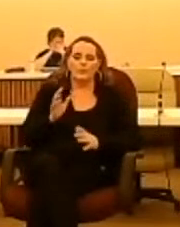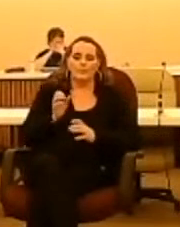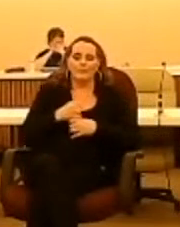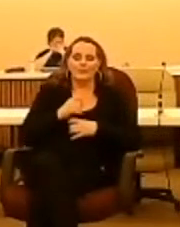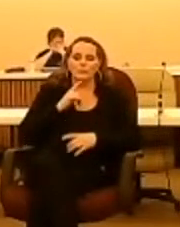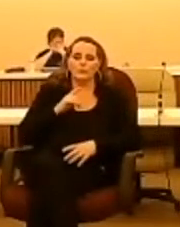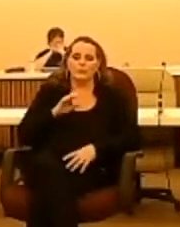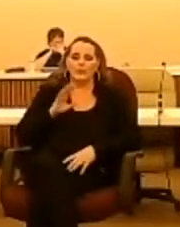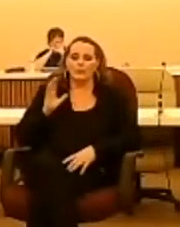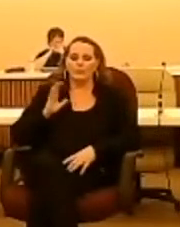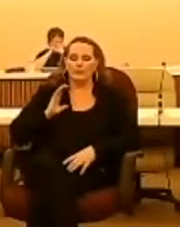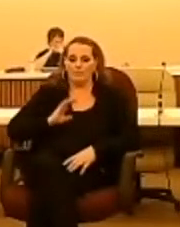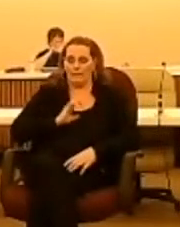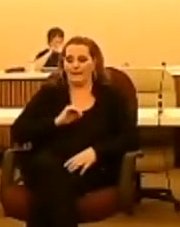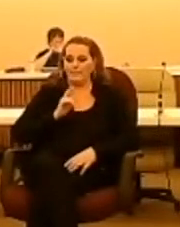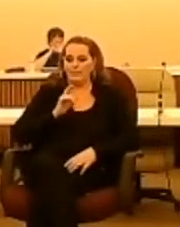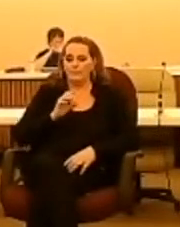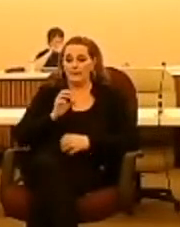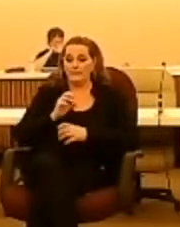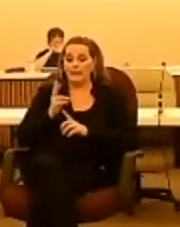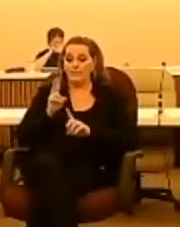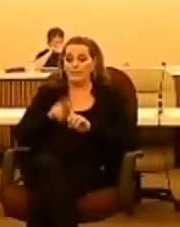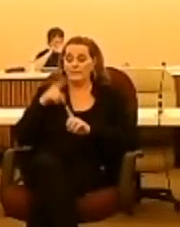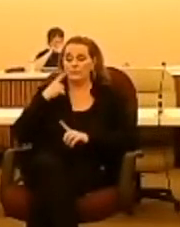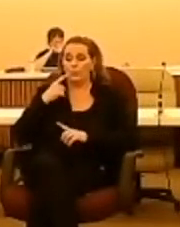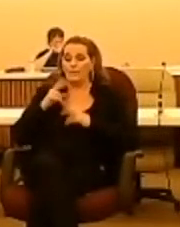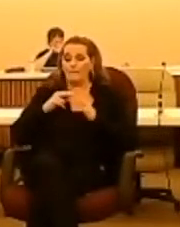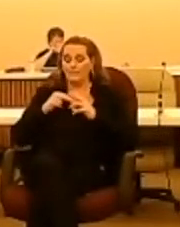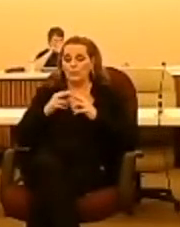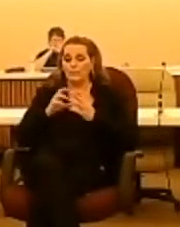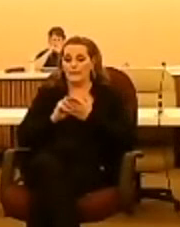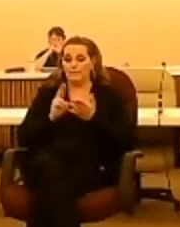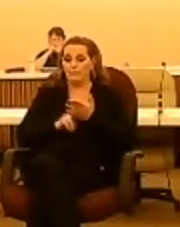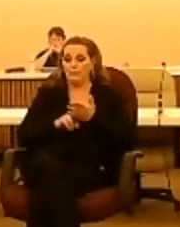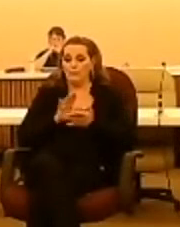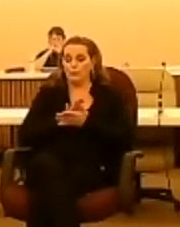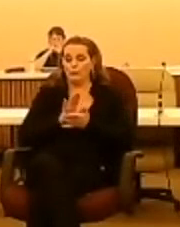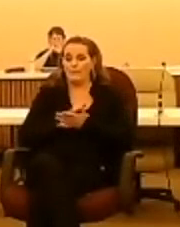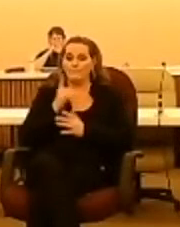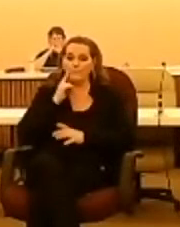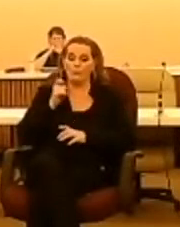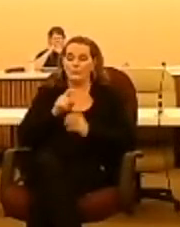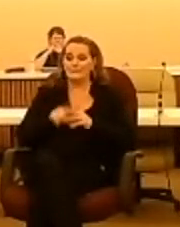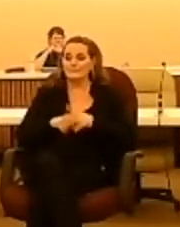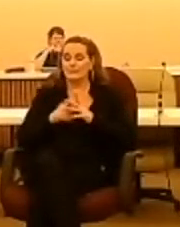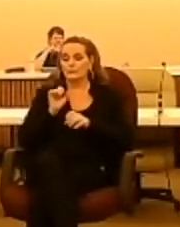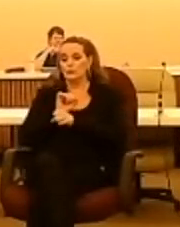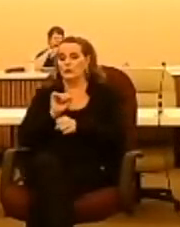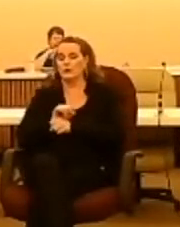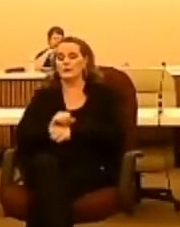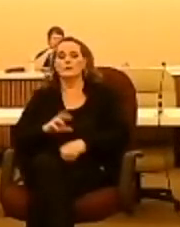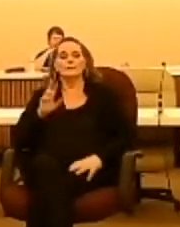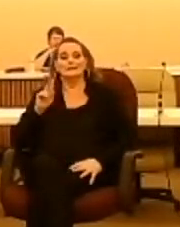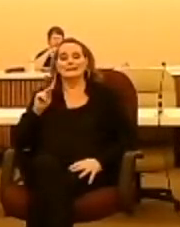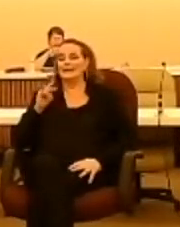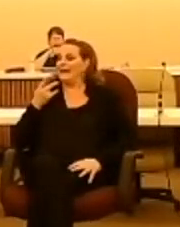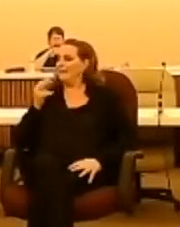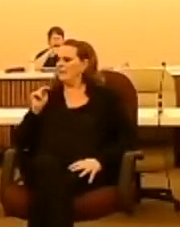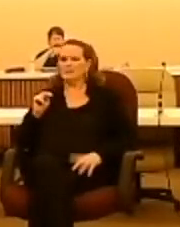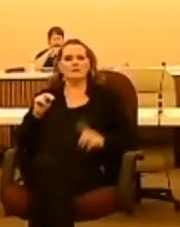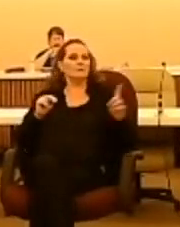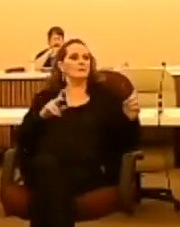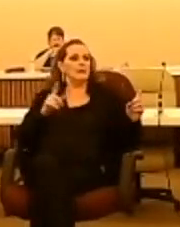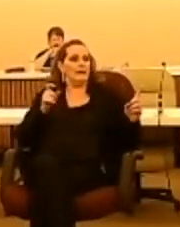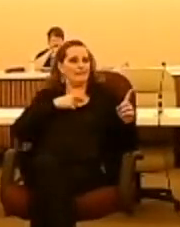he applies for a building permit before working over there. That's about it. Kevin, has that